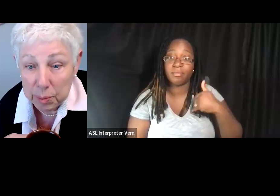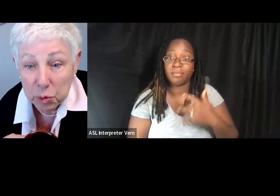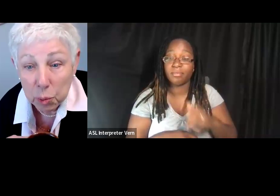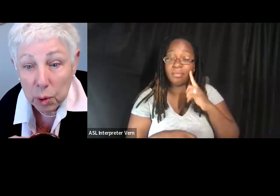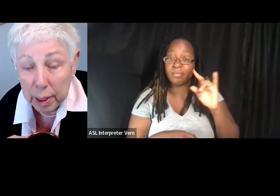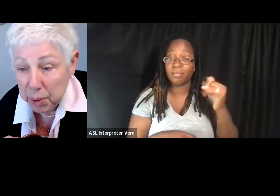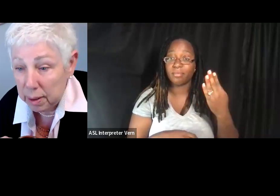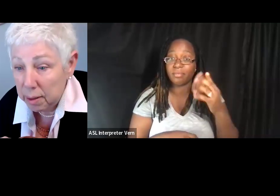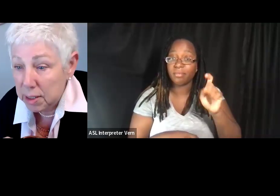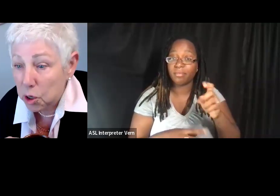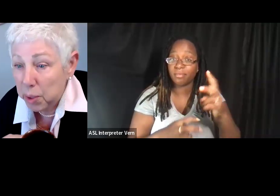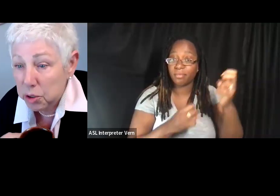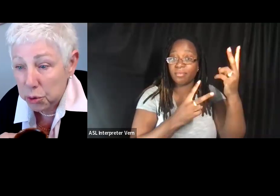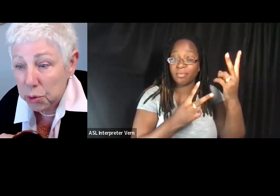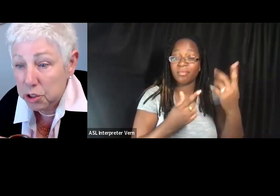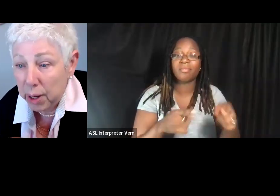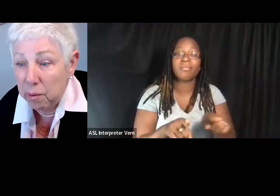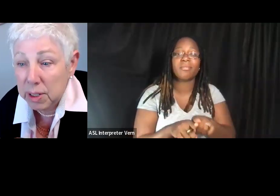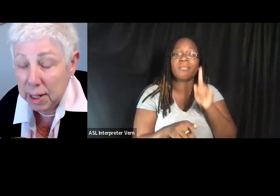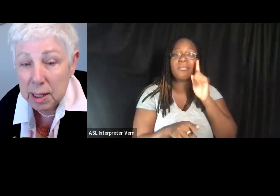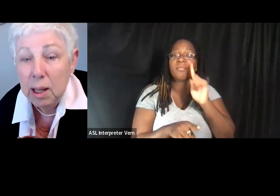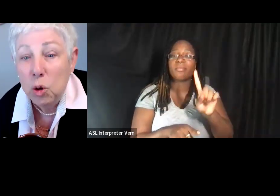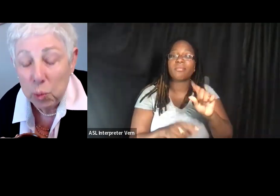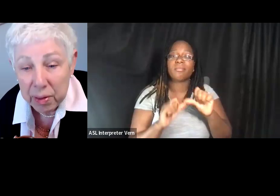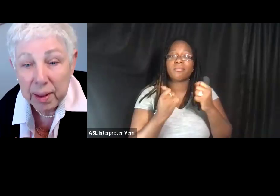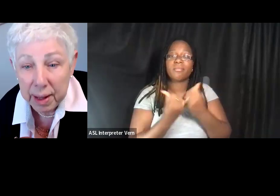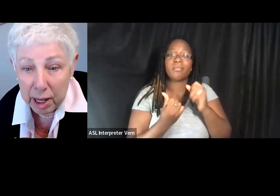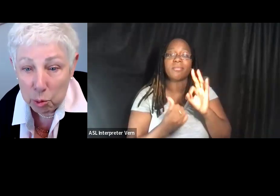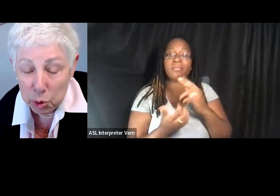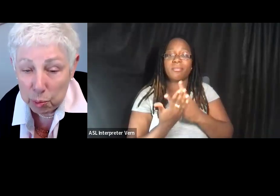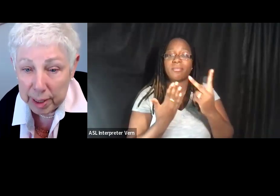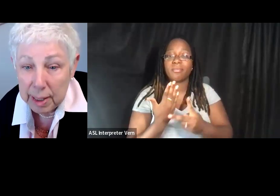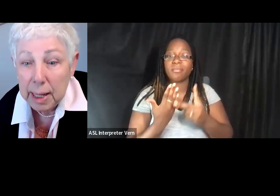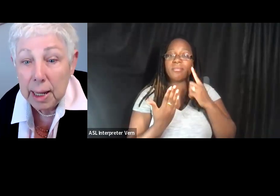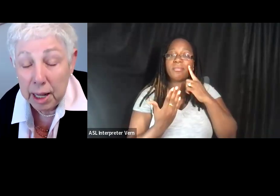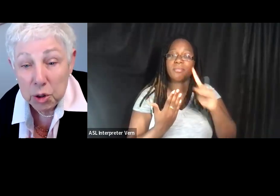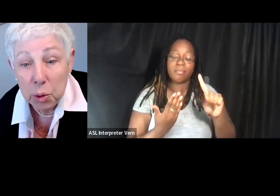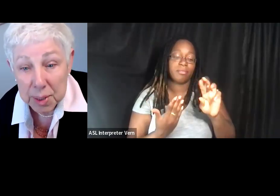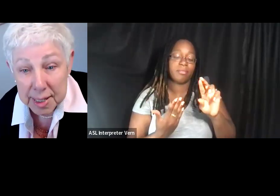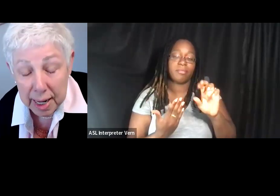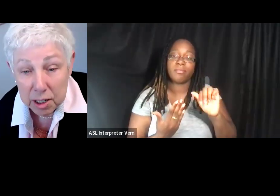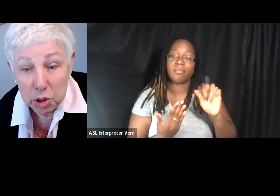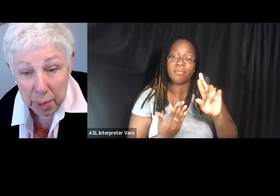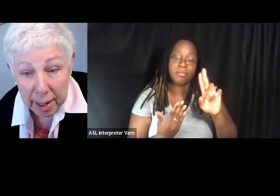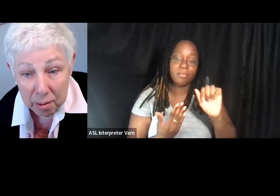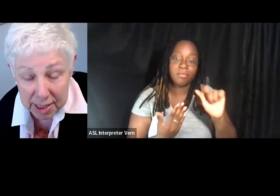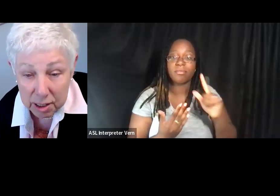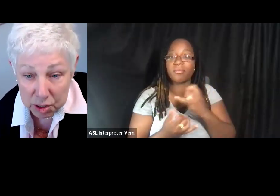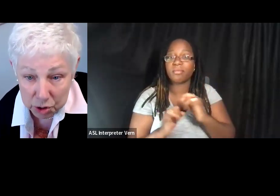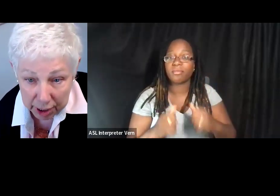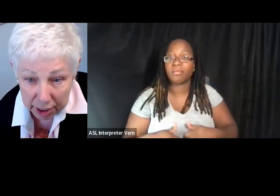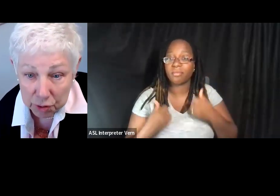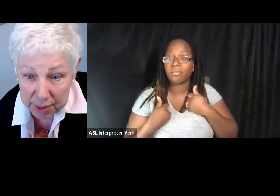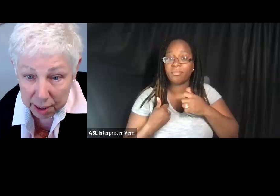of Programs for Rural Independent Living. So be sure that you advertise within the IL movement. In your own state, you may have a